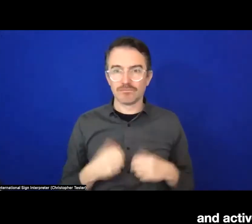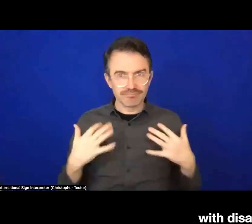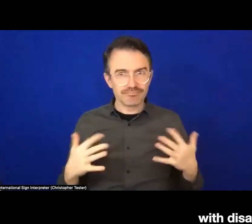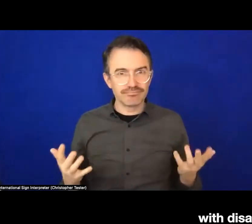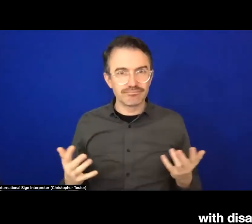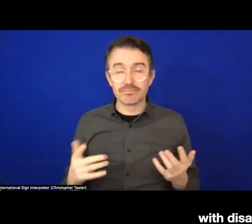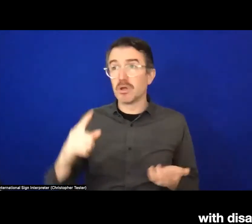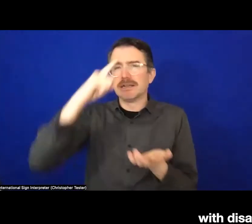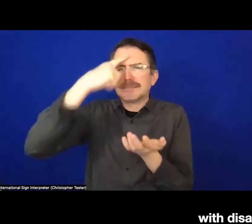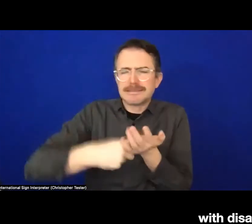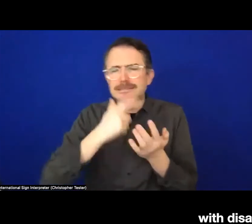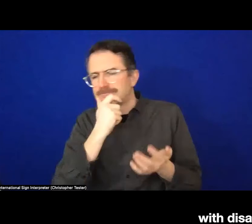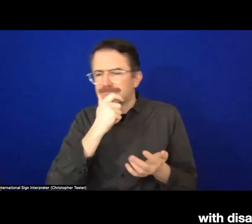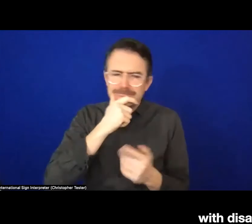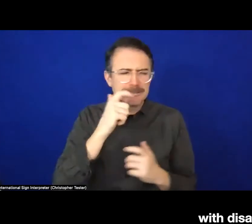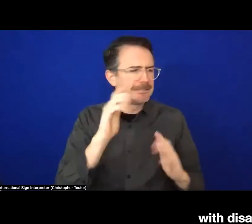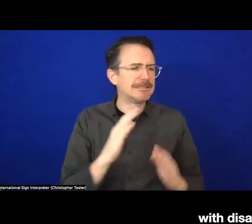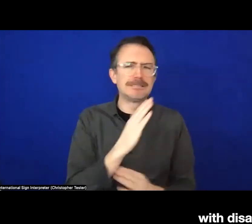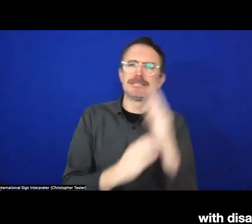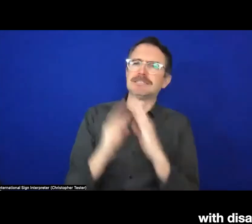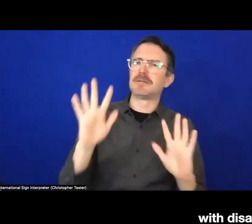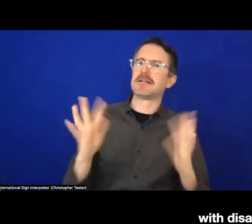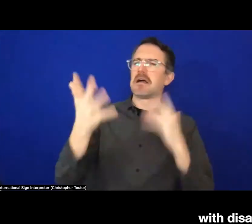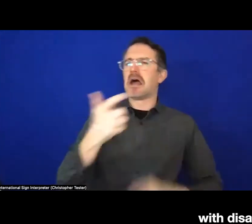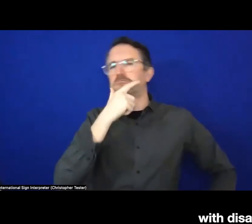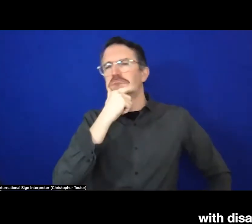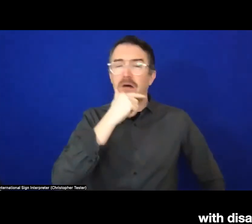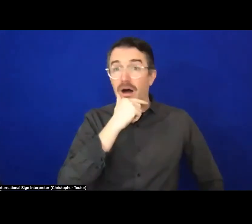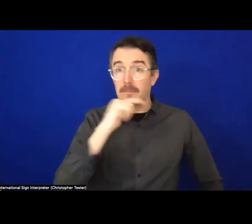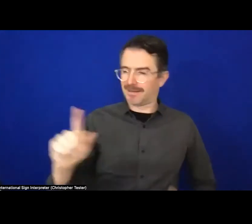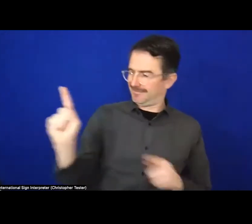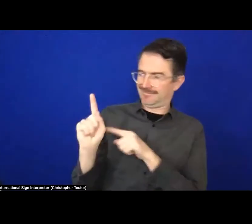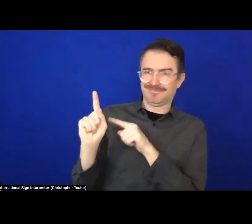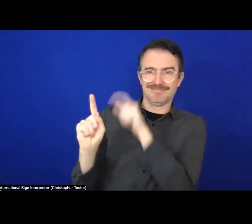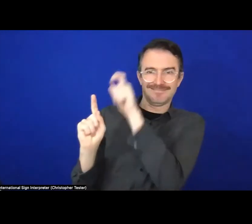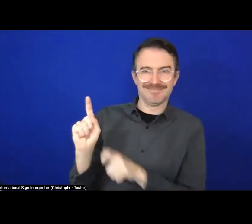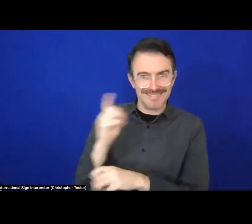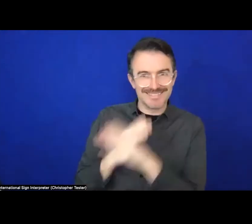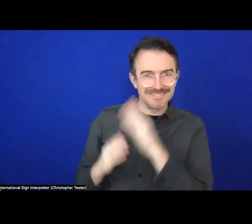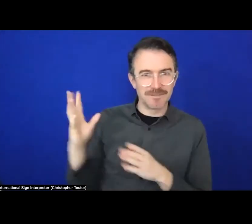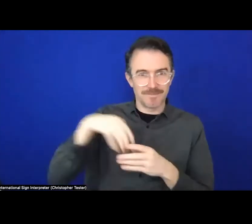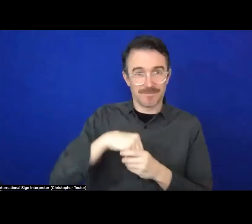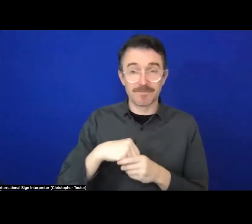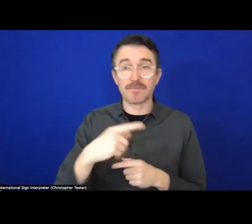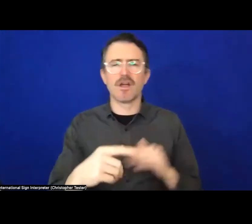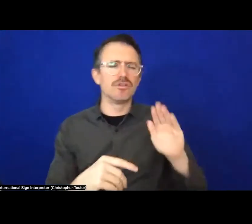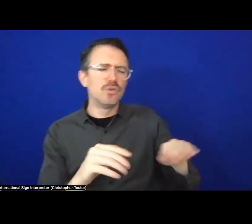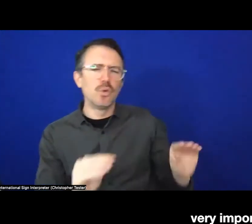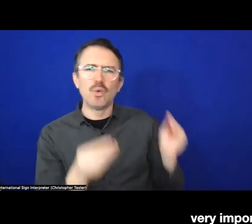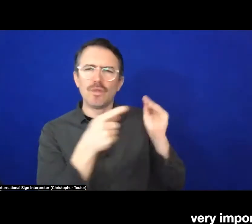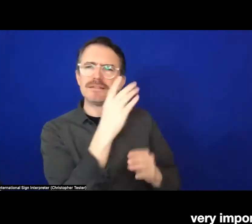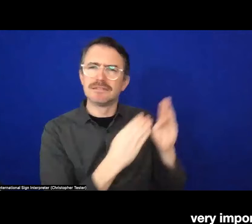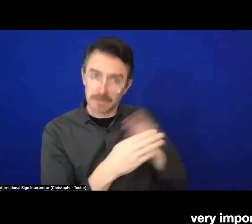disabilities, including children with disability, through their representative organizations. So this explains strongly